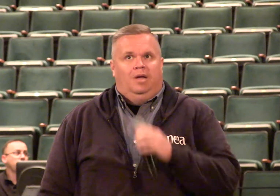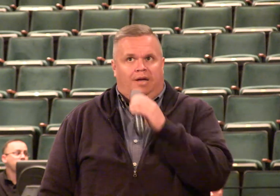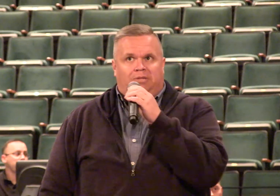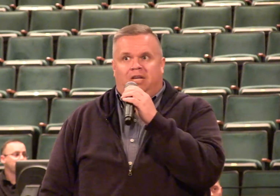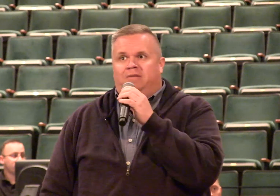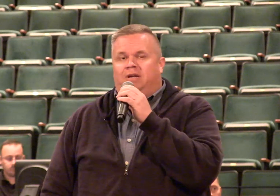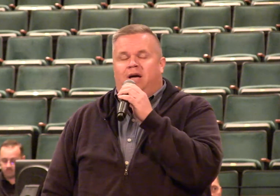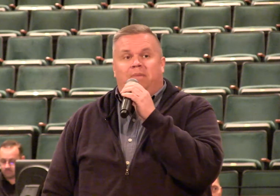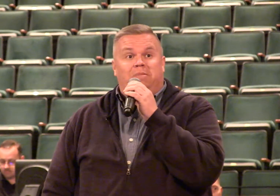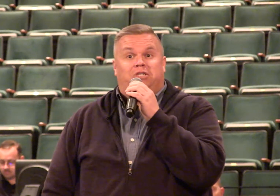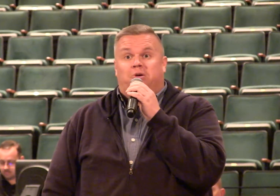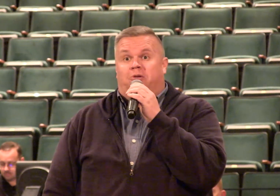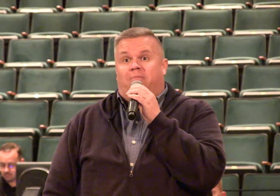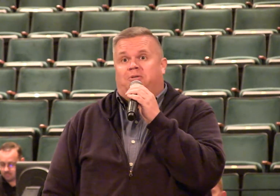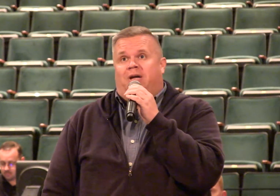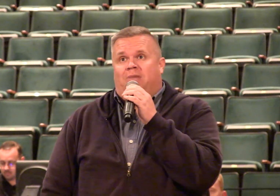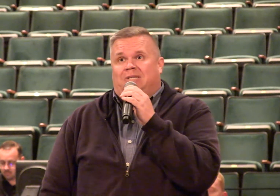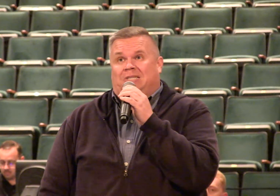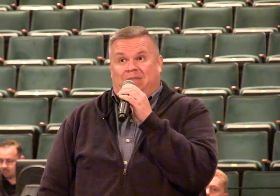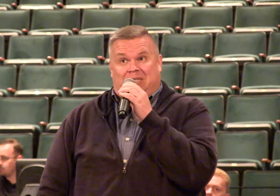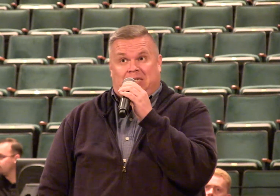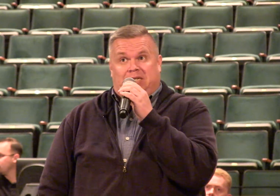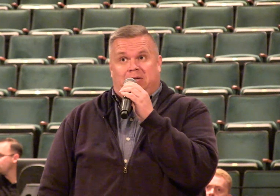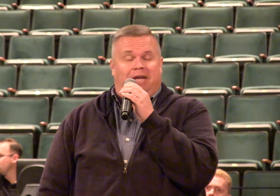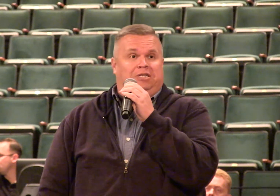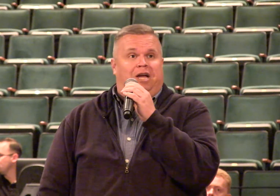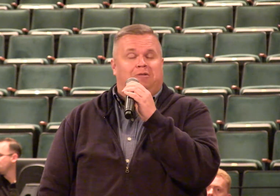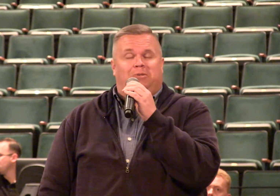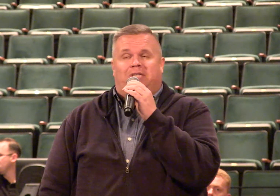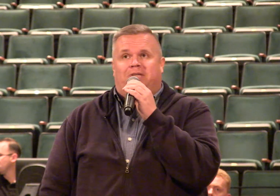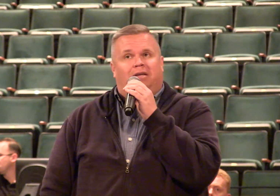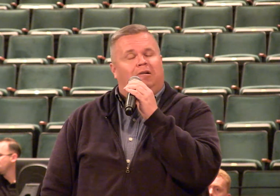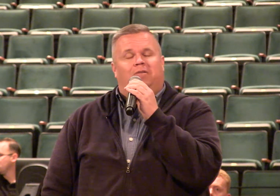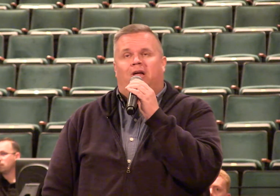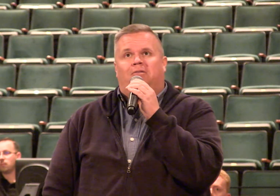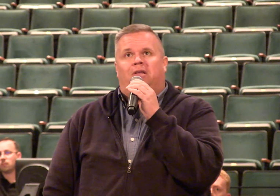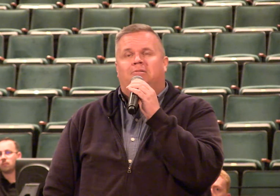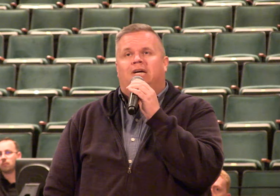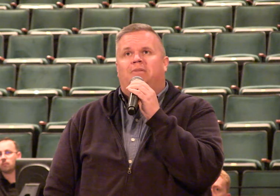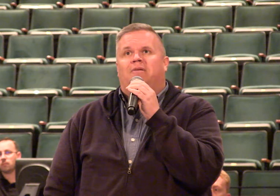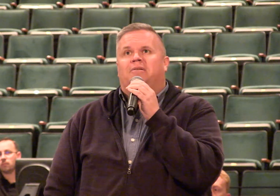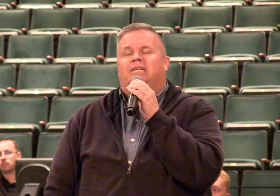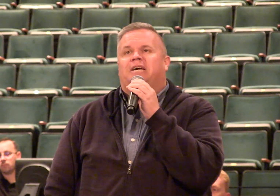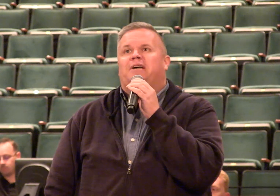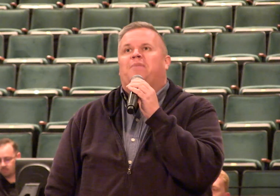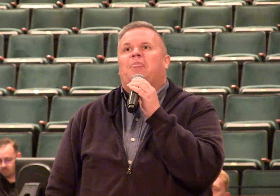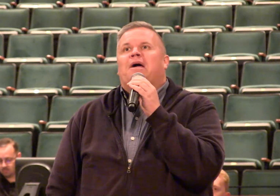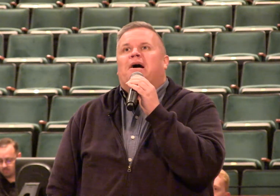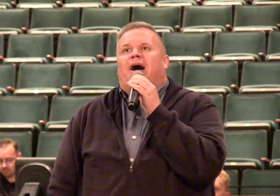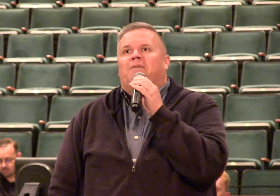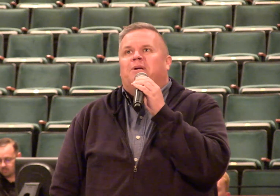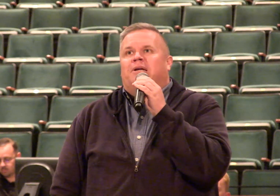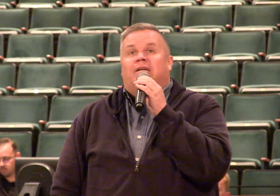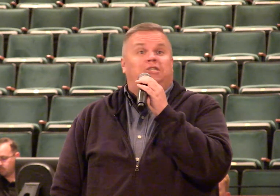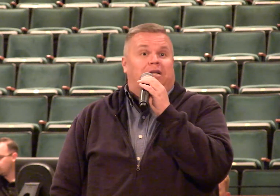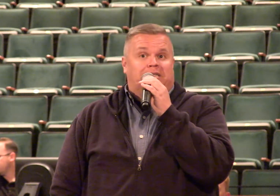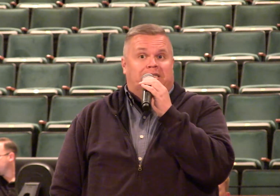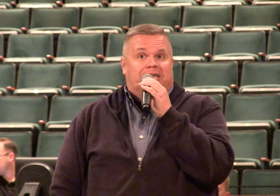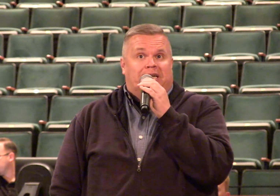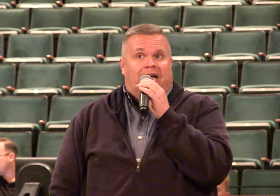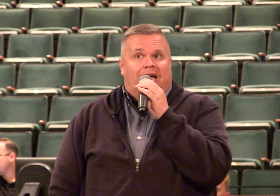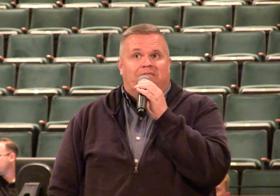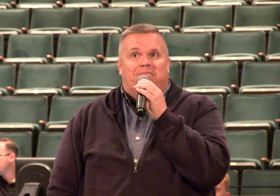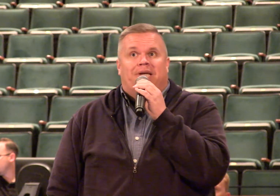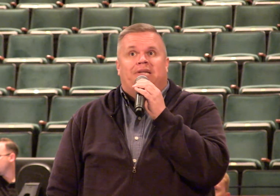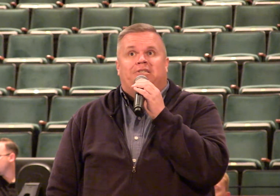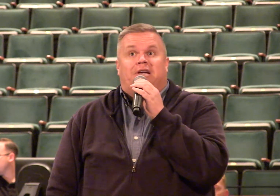2 minutes. Good evening. My name is Joe Crabtree. I'm a 17-year educator, which sounds like an awful long time now I say that, in Johnson